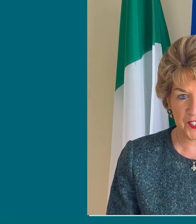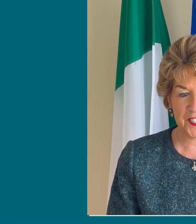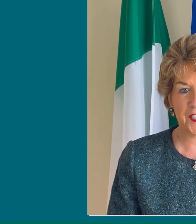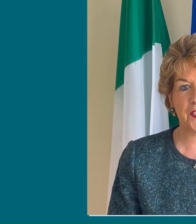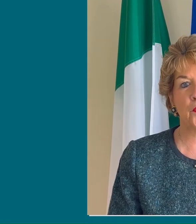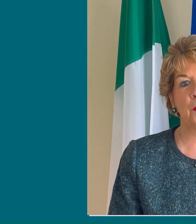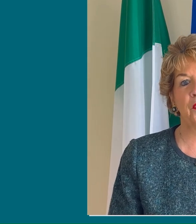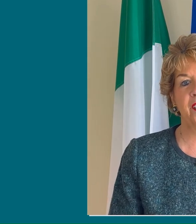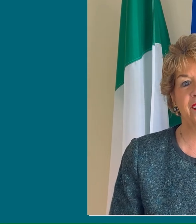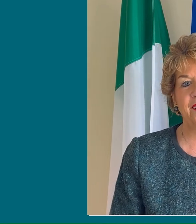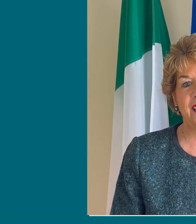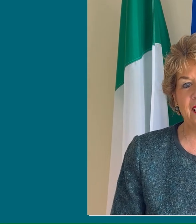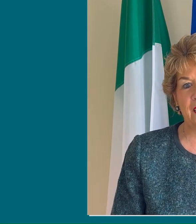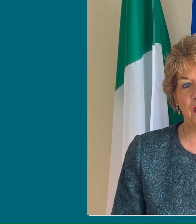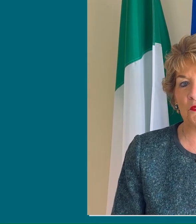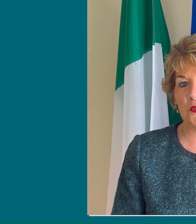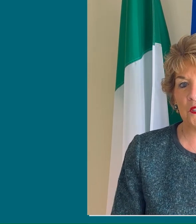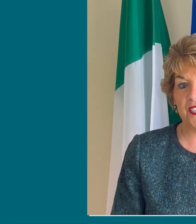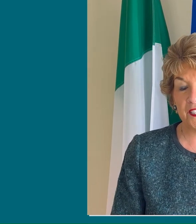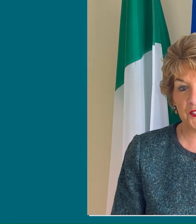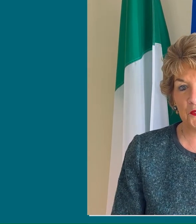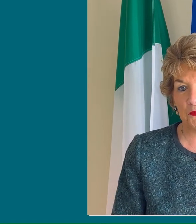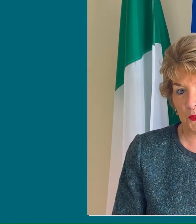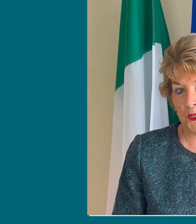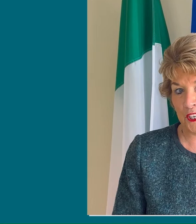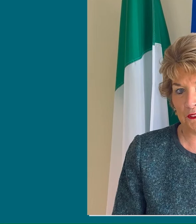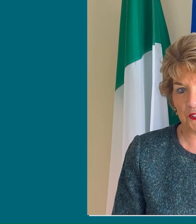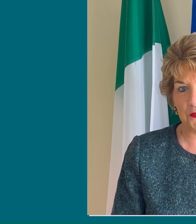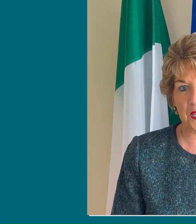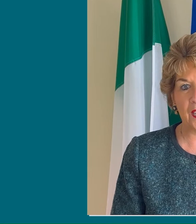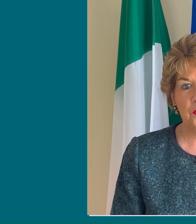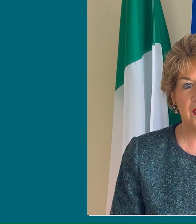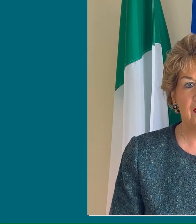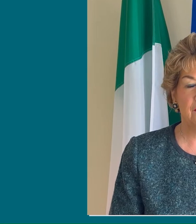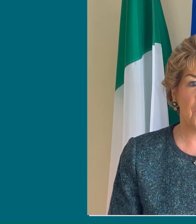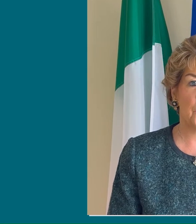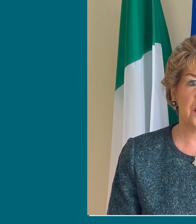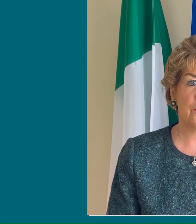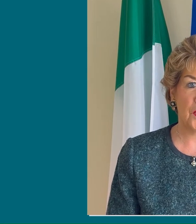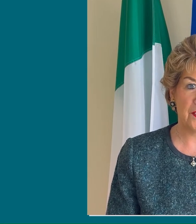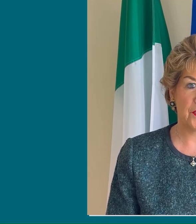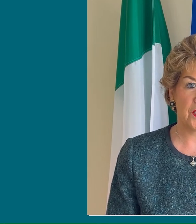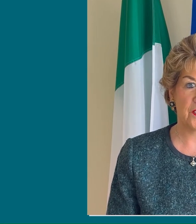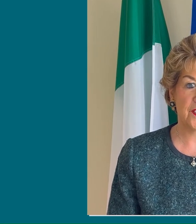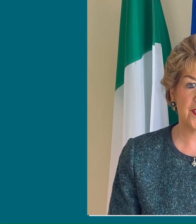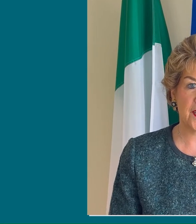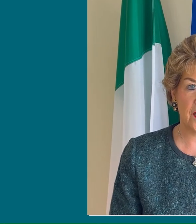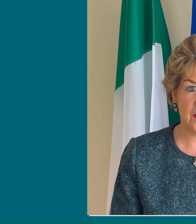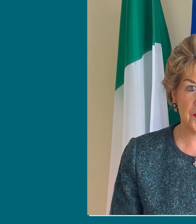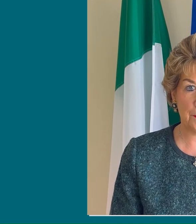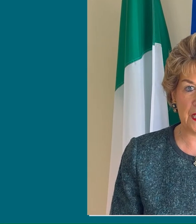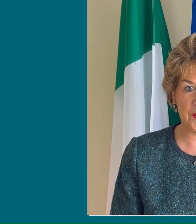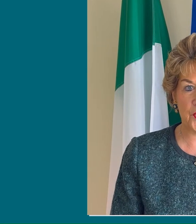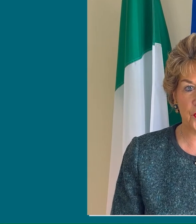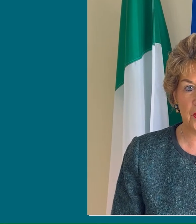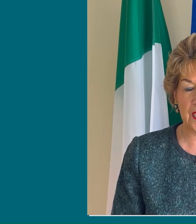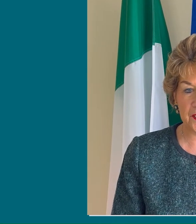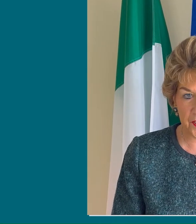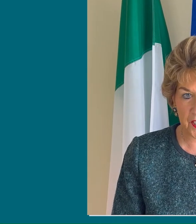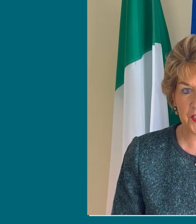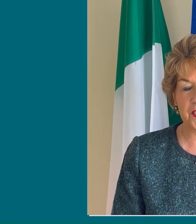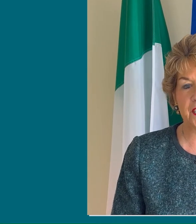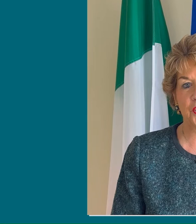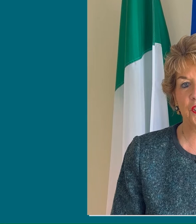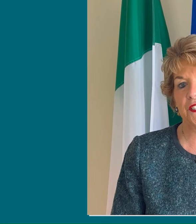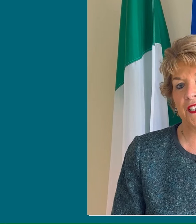the United States of America, a role I assumed 1 year ago now, following 5 years as Ireland's ambassador at